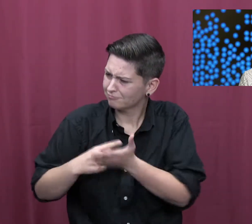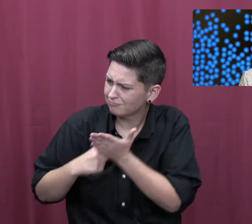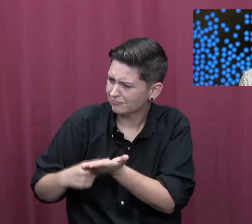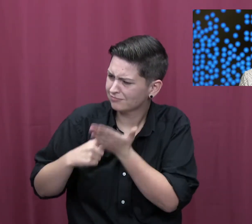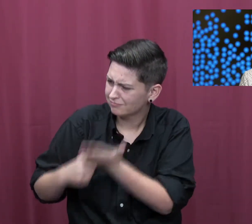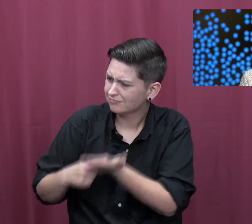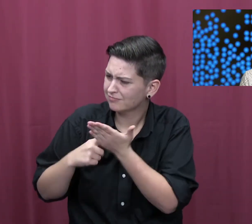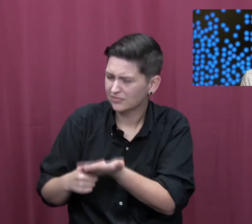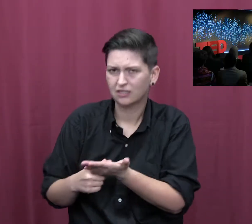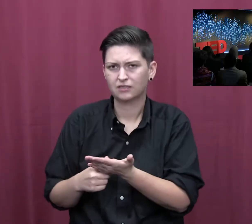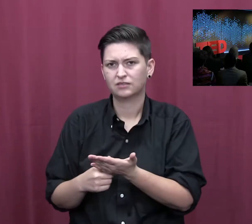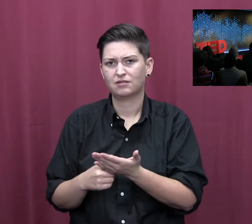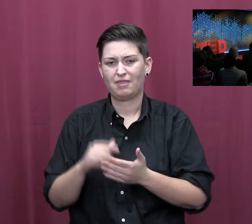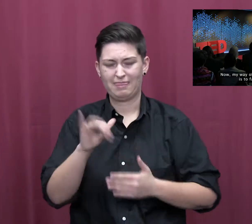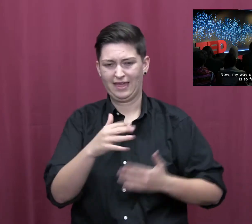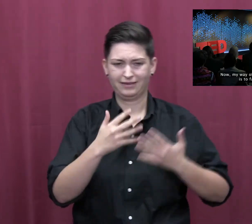silent.